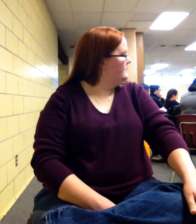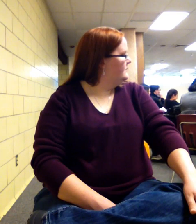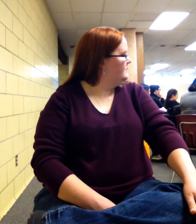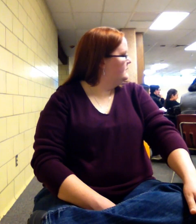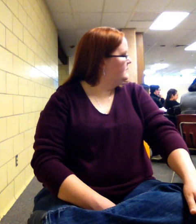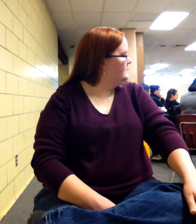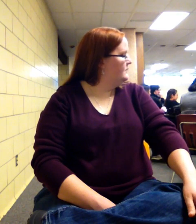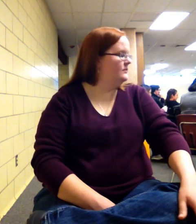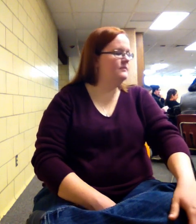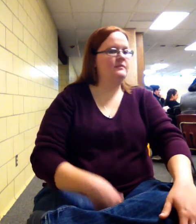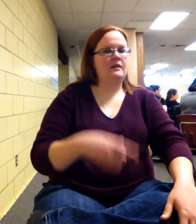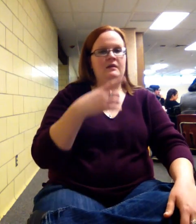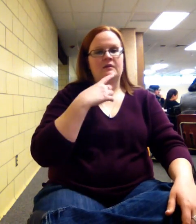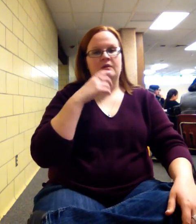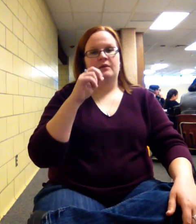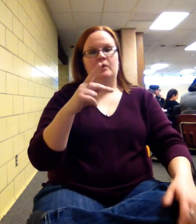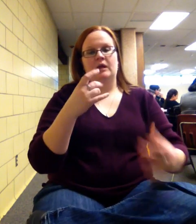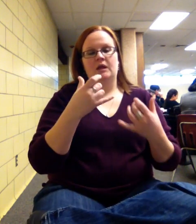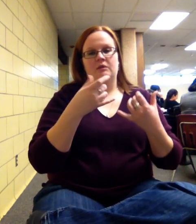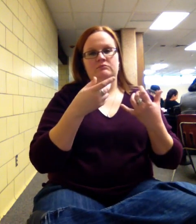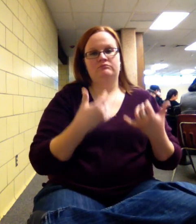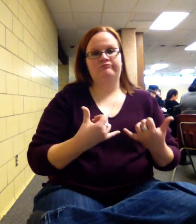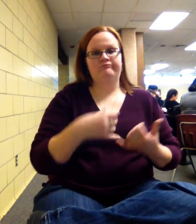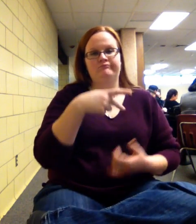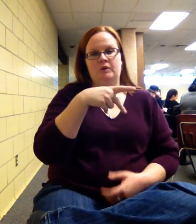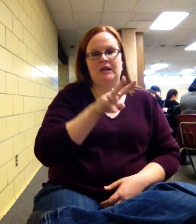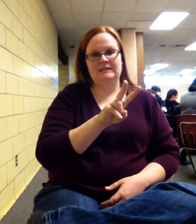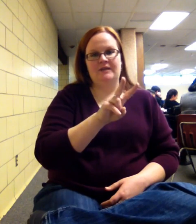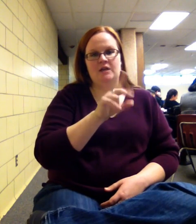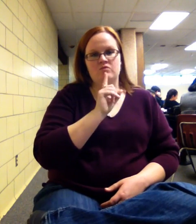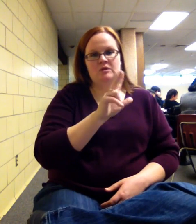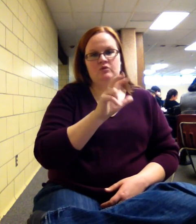They're saying, okay, let's pretend like present value is $350.